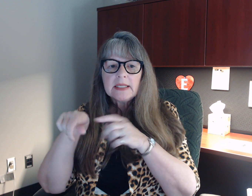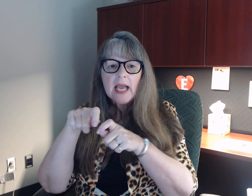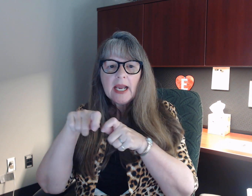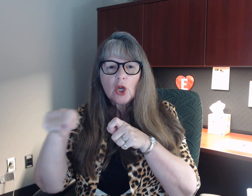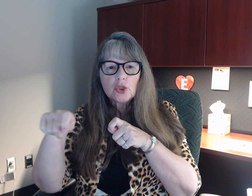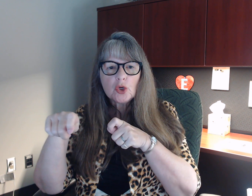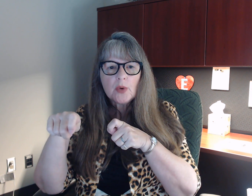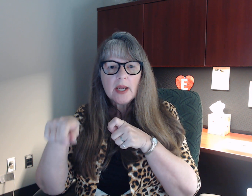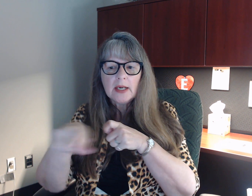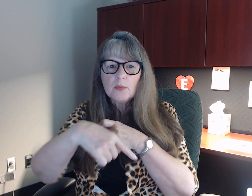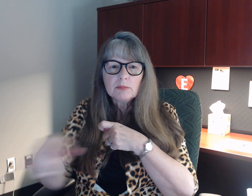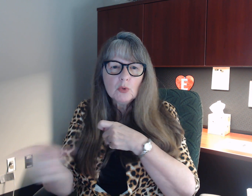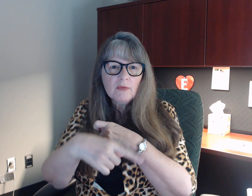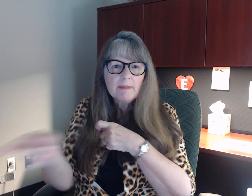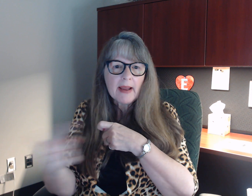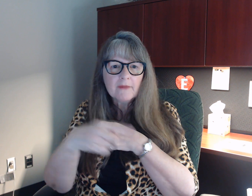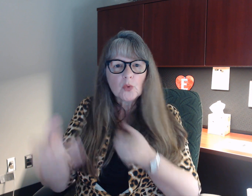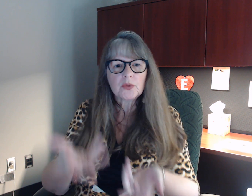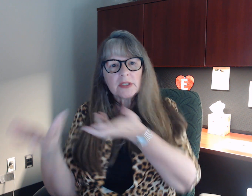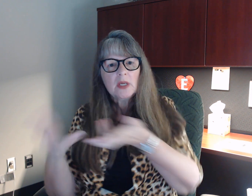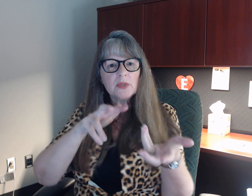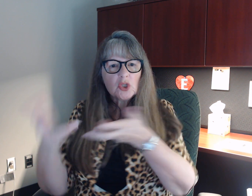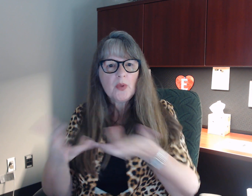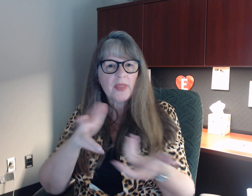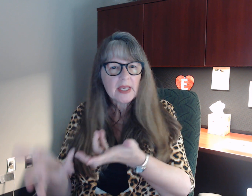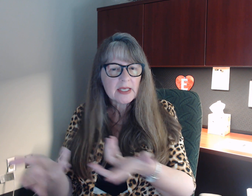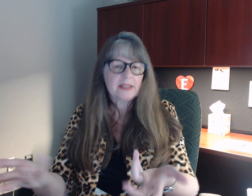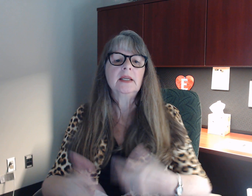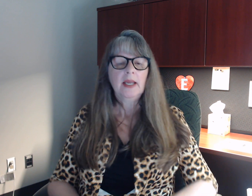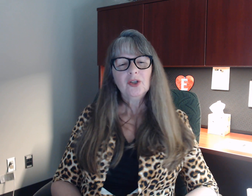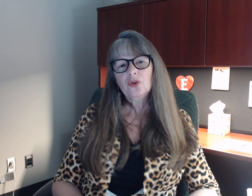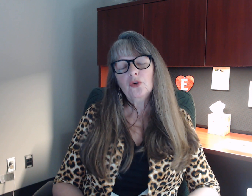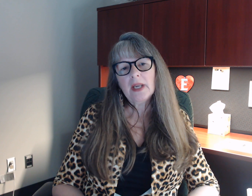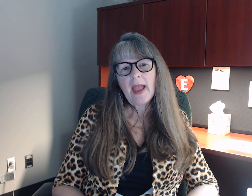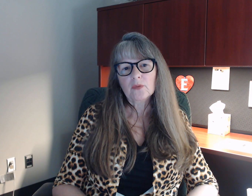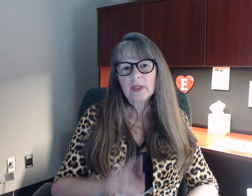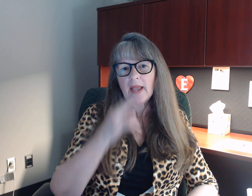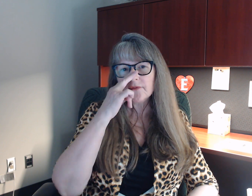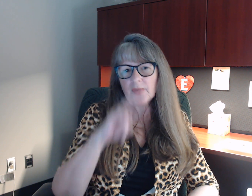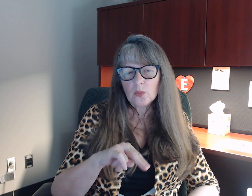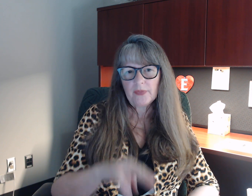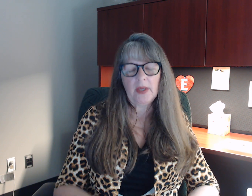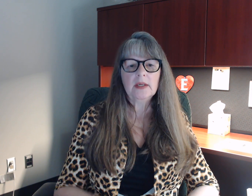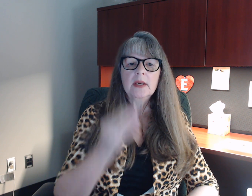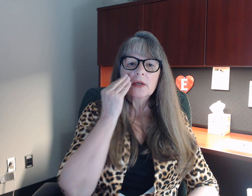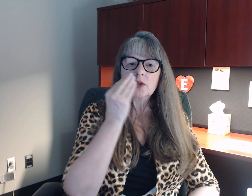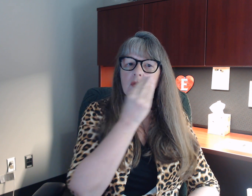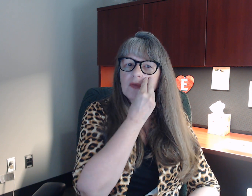tied onto it, and it was moving back and forth because he was doing this. You can really have fun with it. So